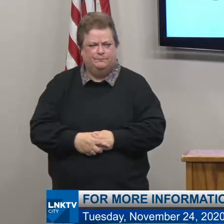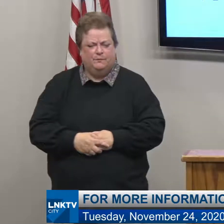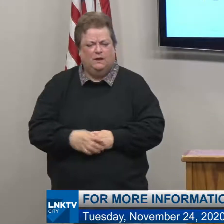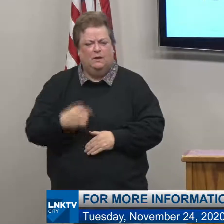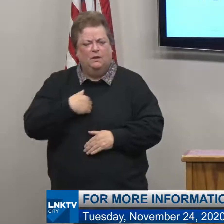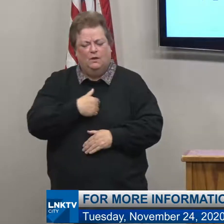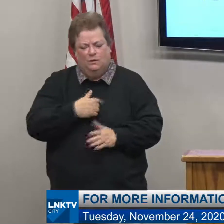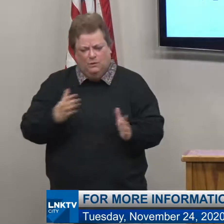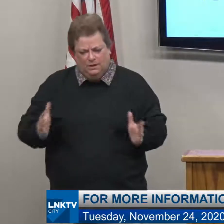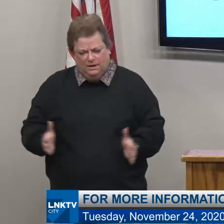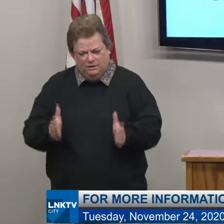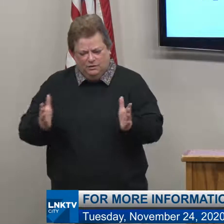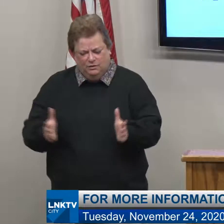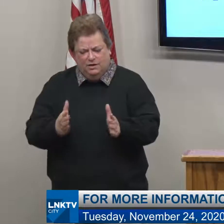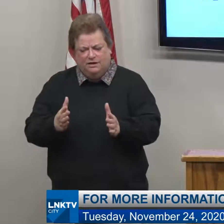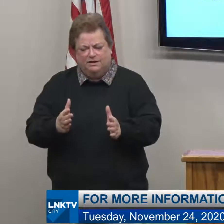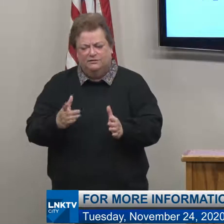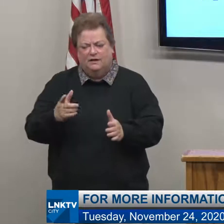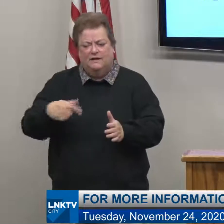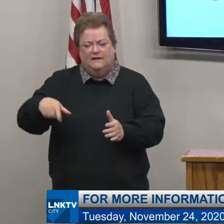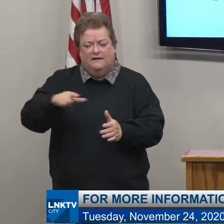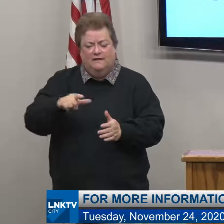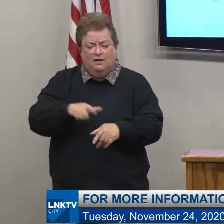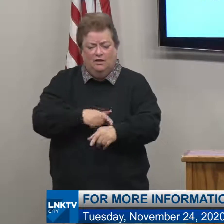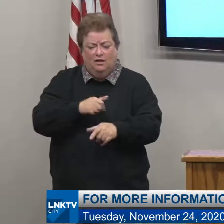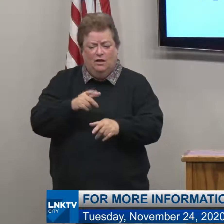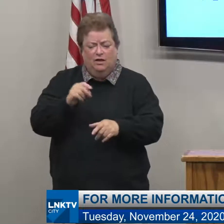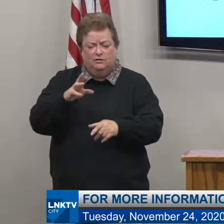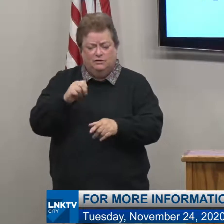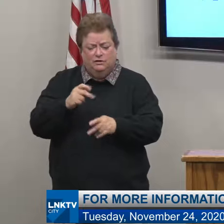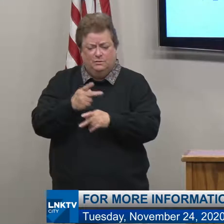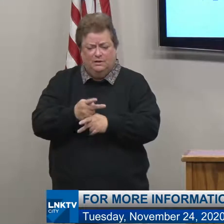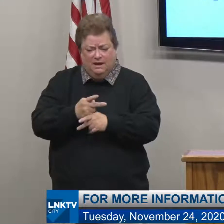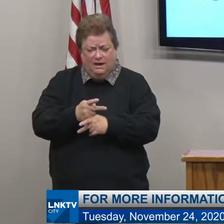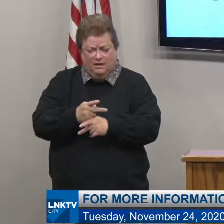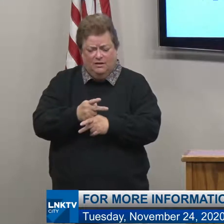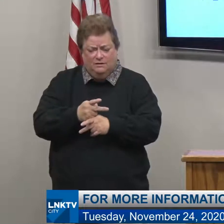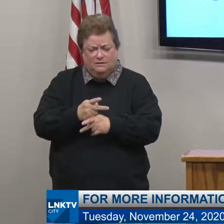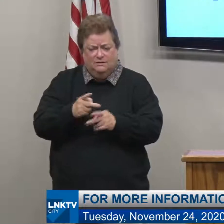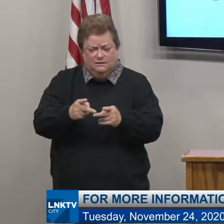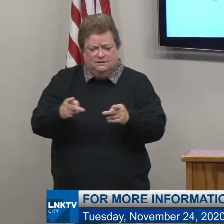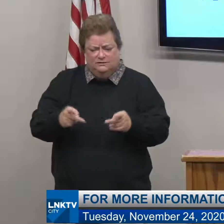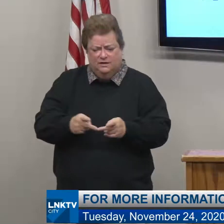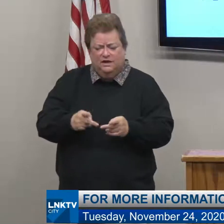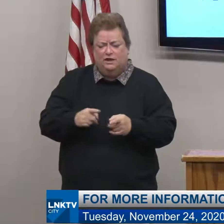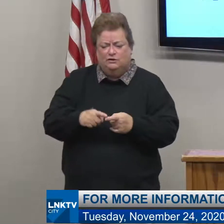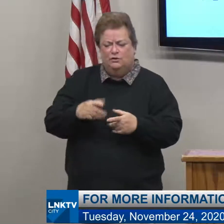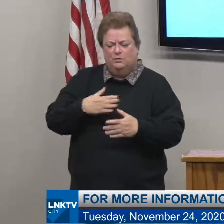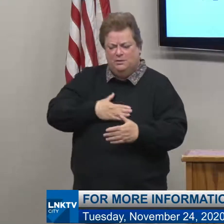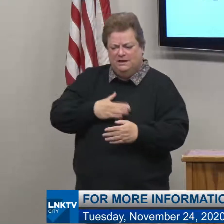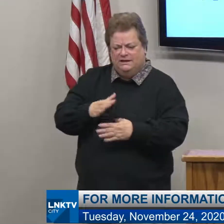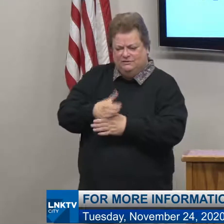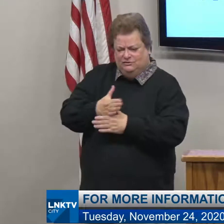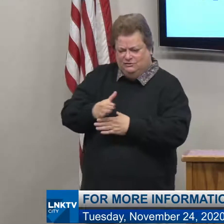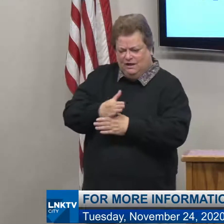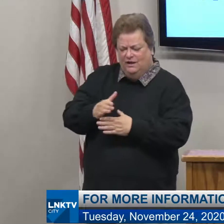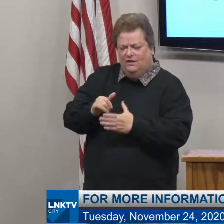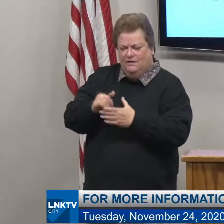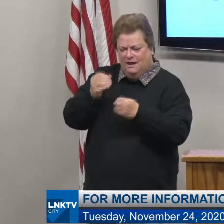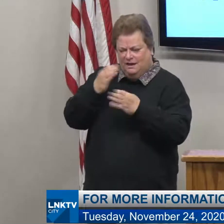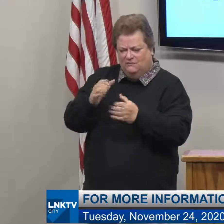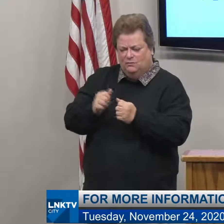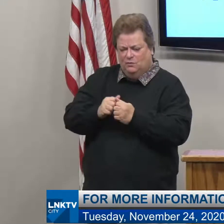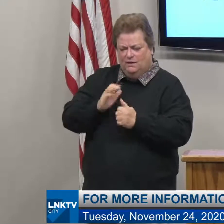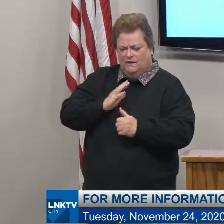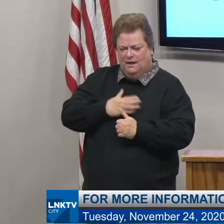So we encourage long-term care centers when they have an outbreak situation to share that information with the community. They